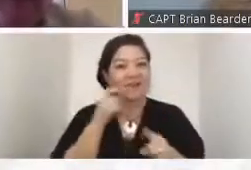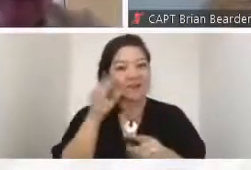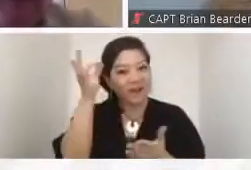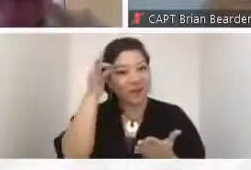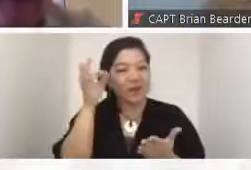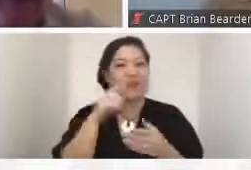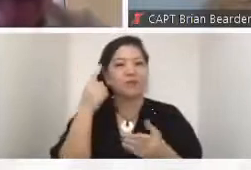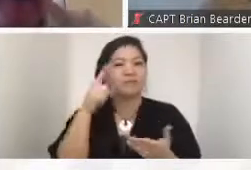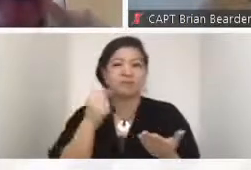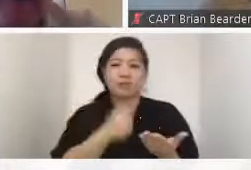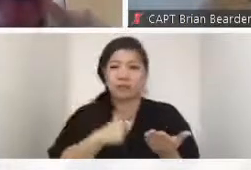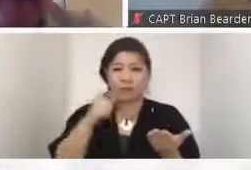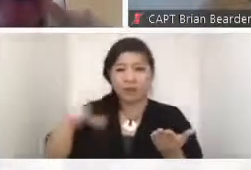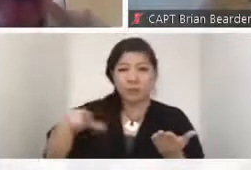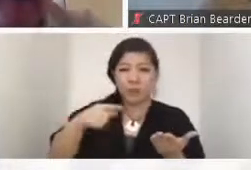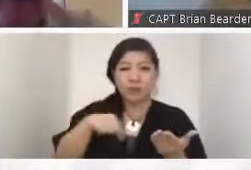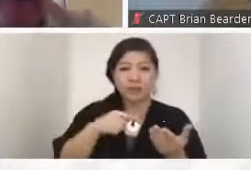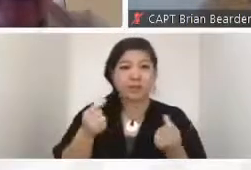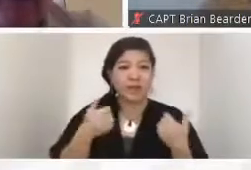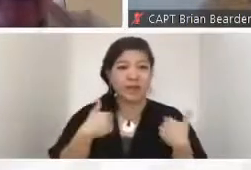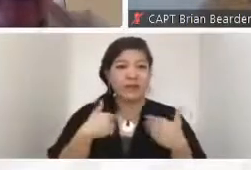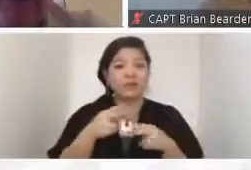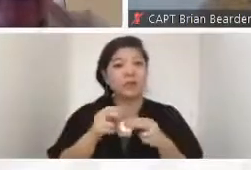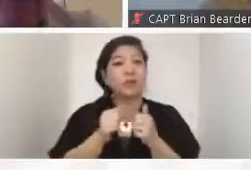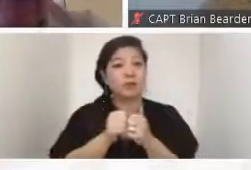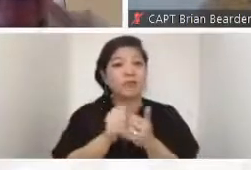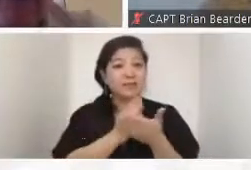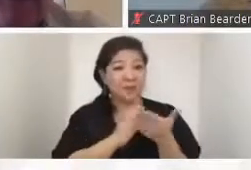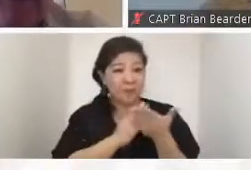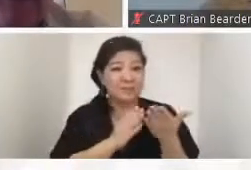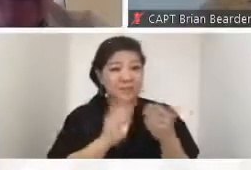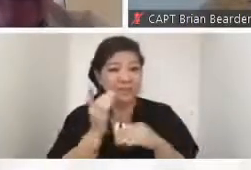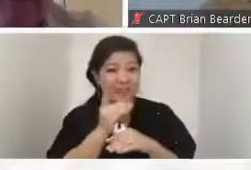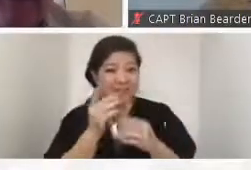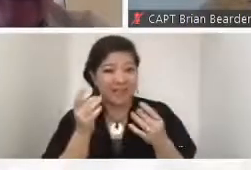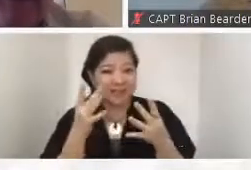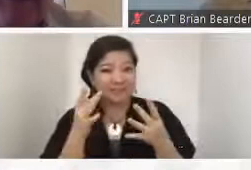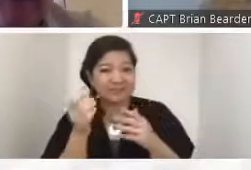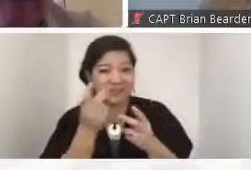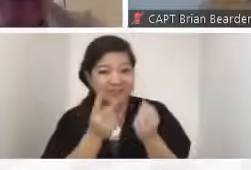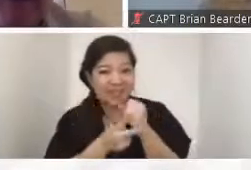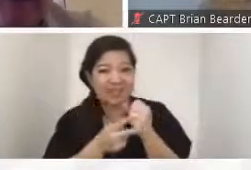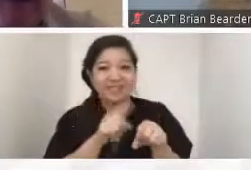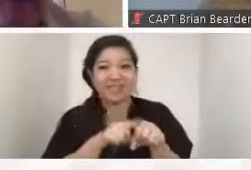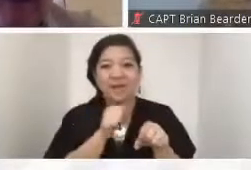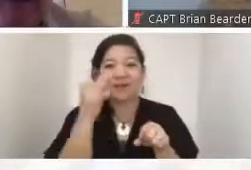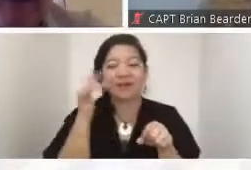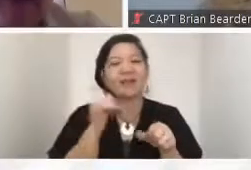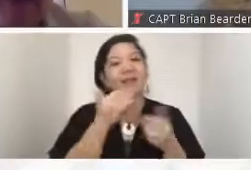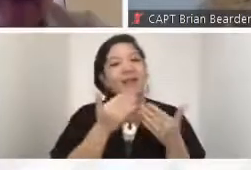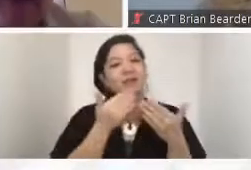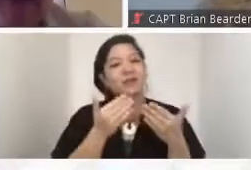the delay. We did have a little bit of a slip with daylight savings. It's also been a very crazy week. So thank you for joining us, for taking the